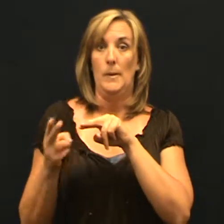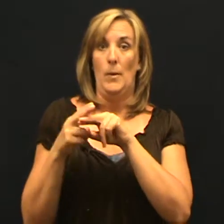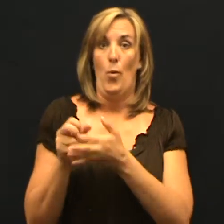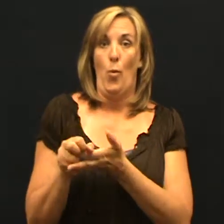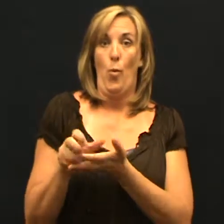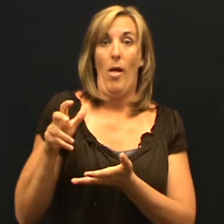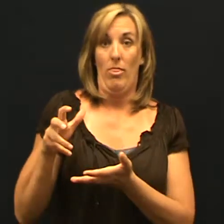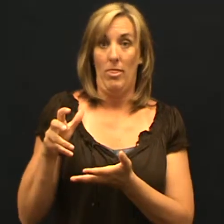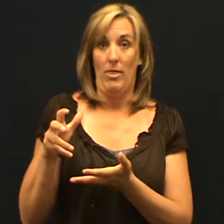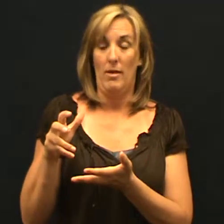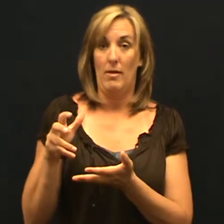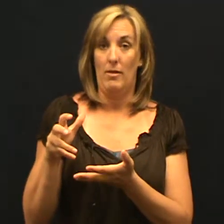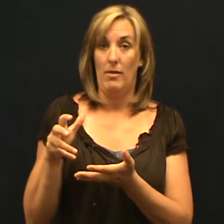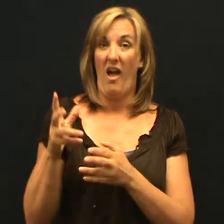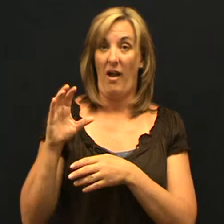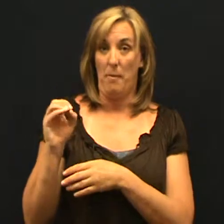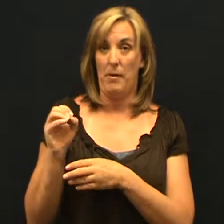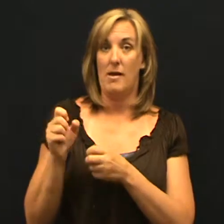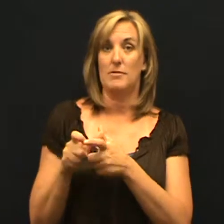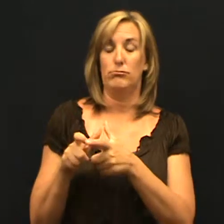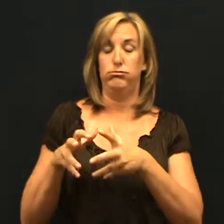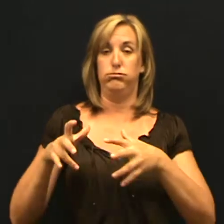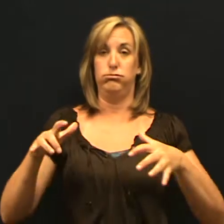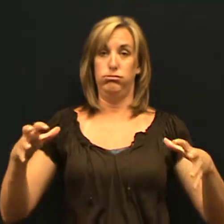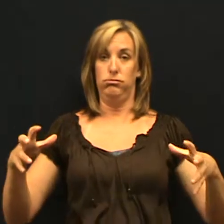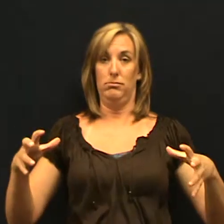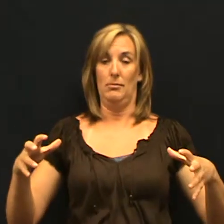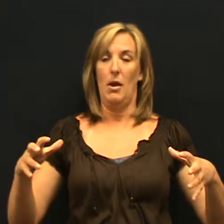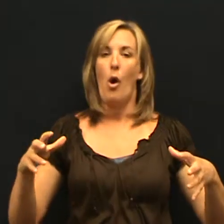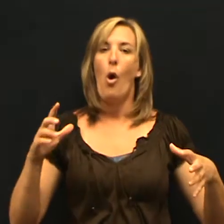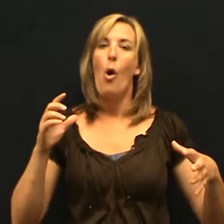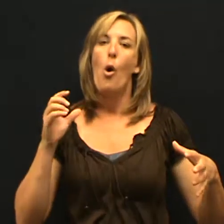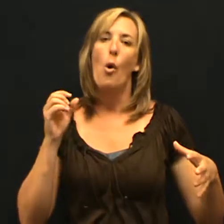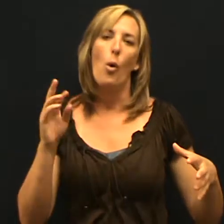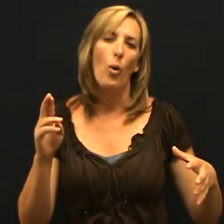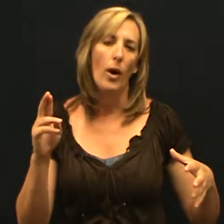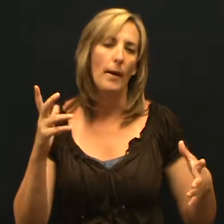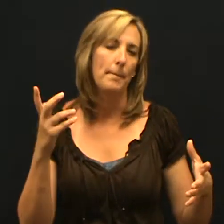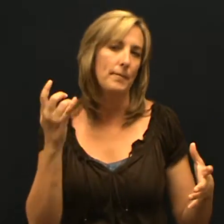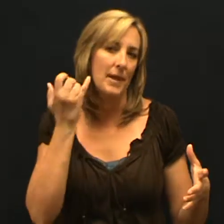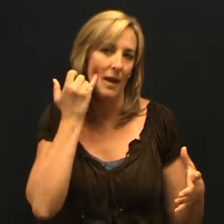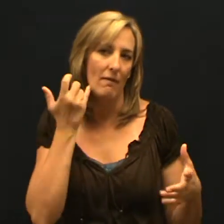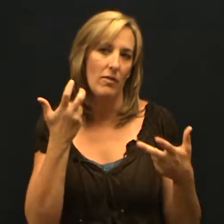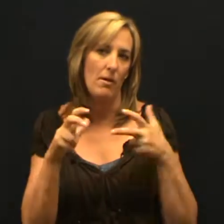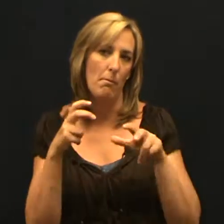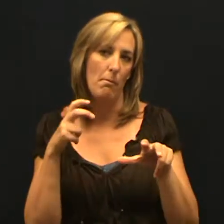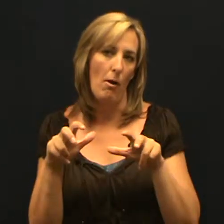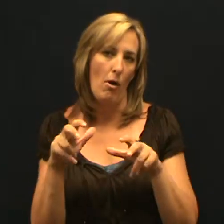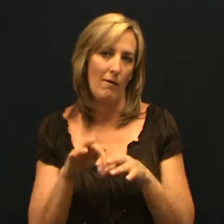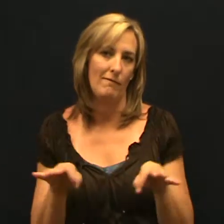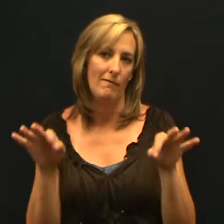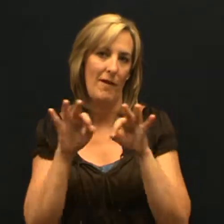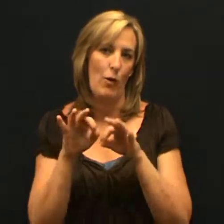that. Or think about it, if the market value of a company, let's say is $1